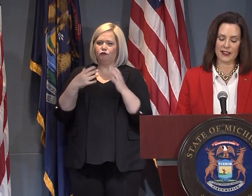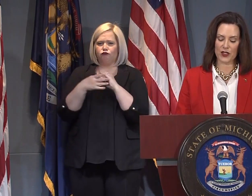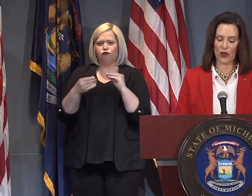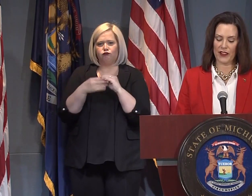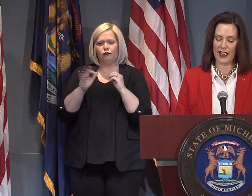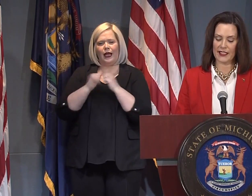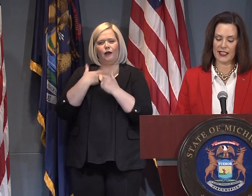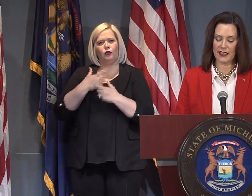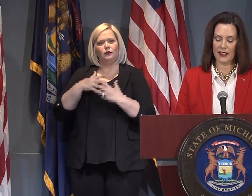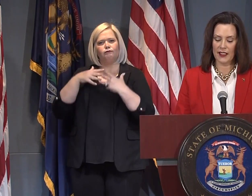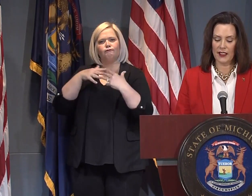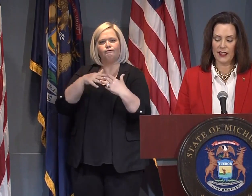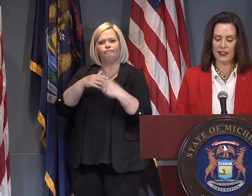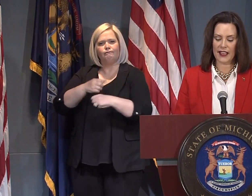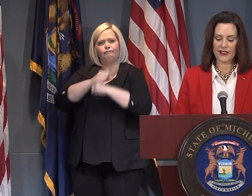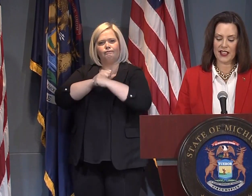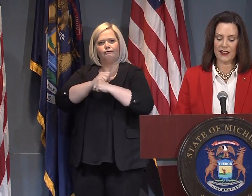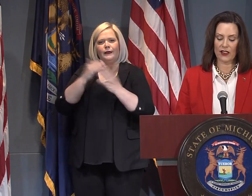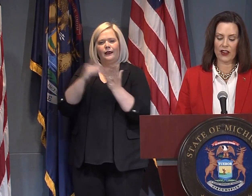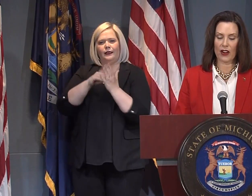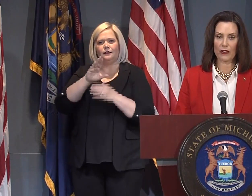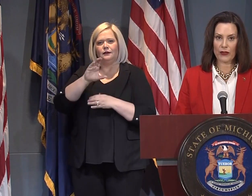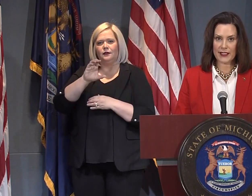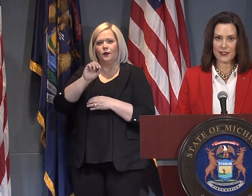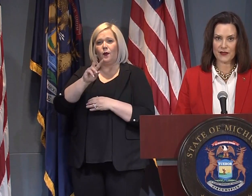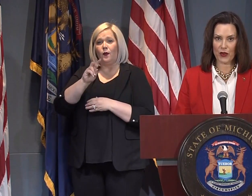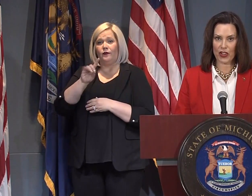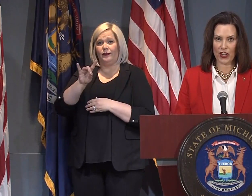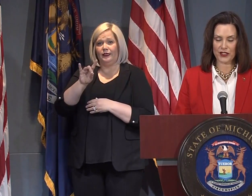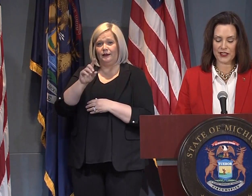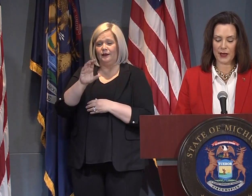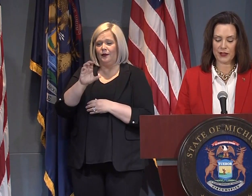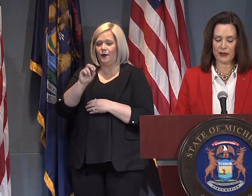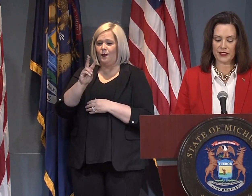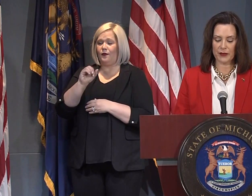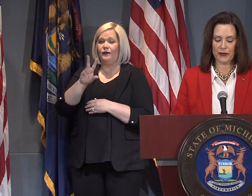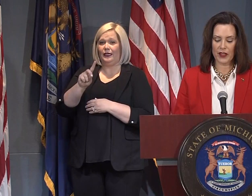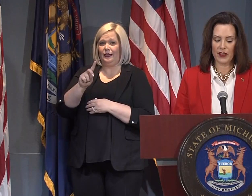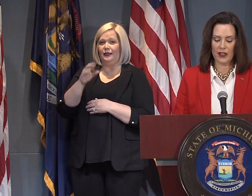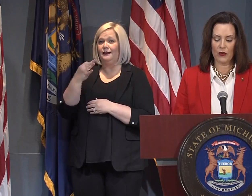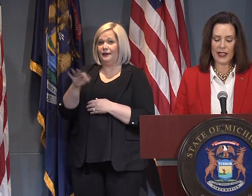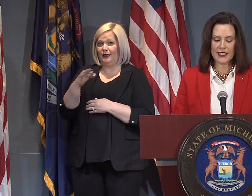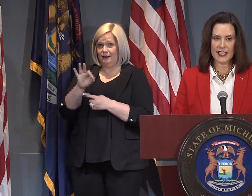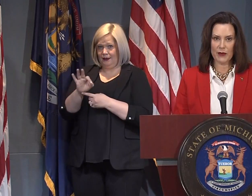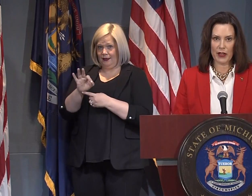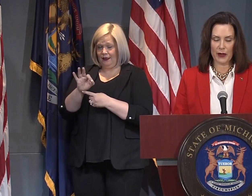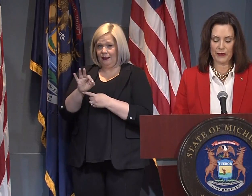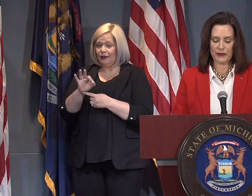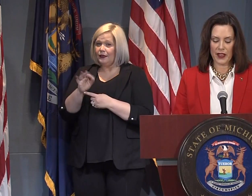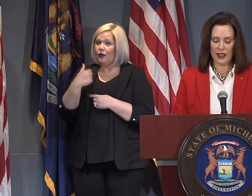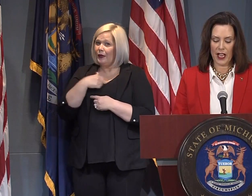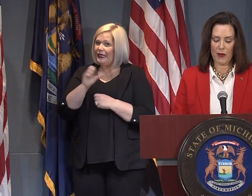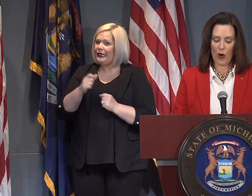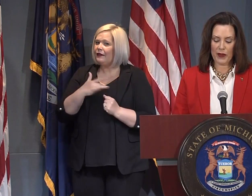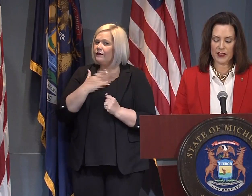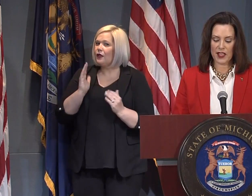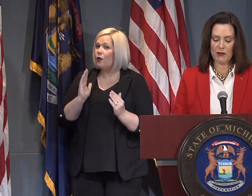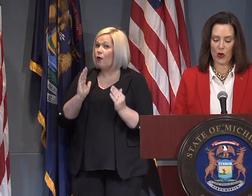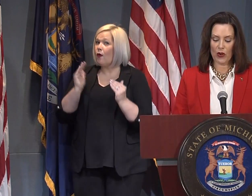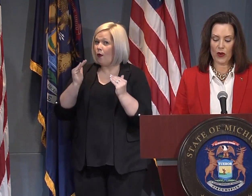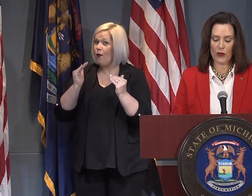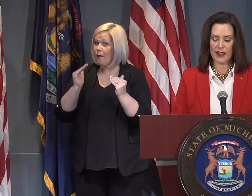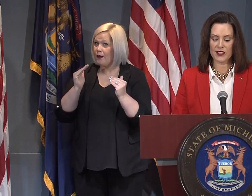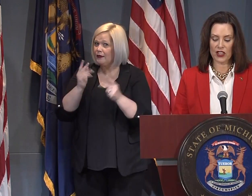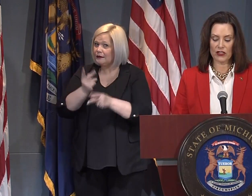battle against COVID-19. Like I've said, there are reasons for cautious optimism. We need to keep it up. I'm hoping to